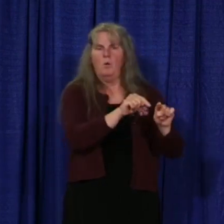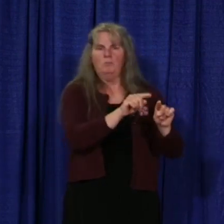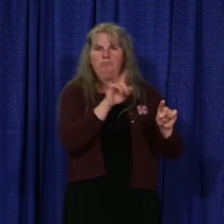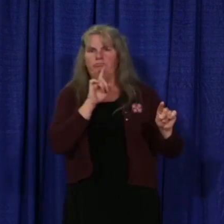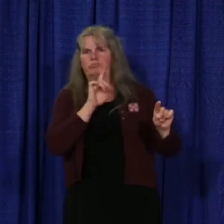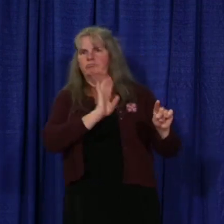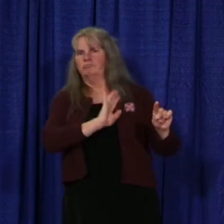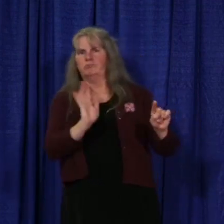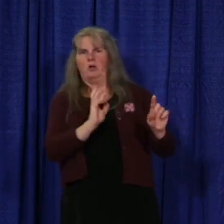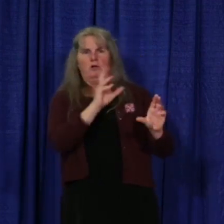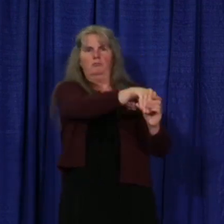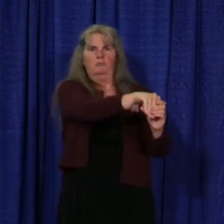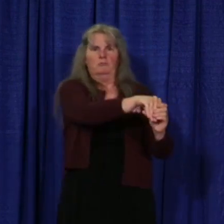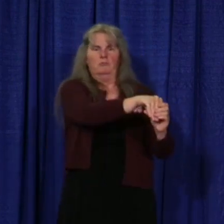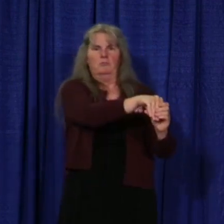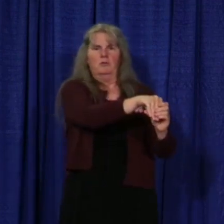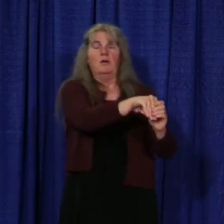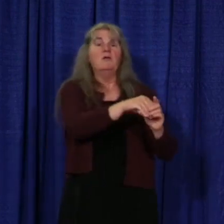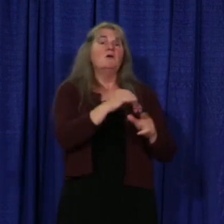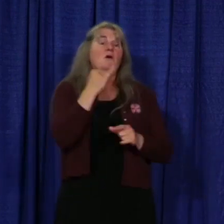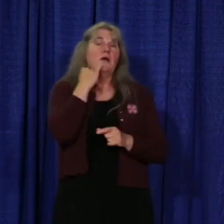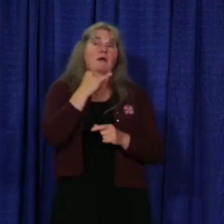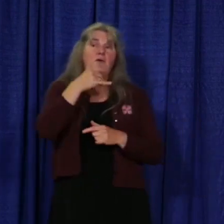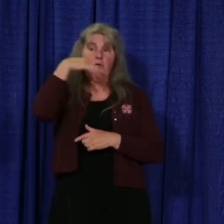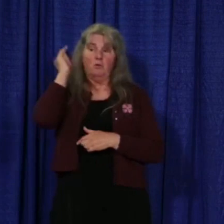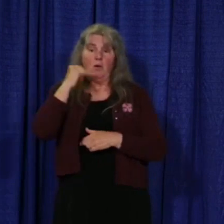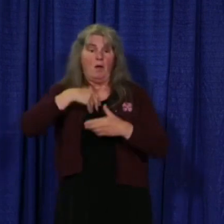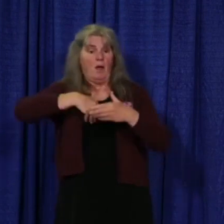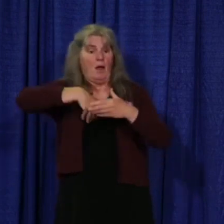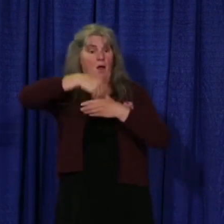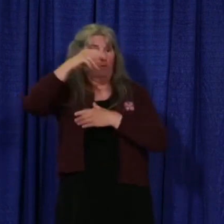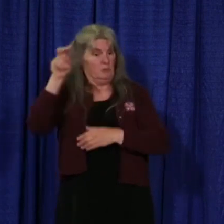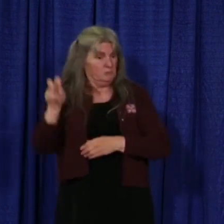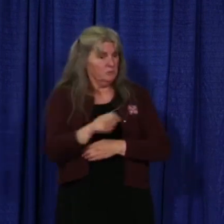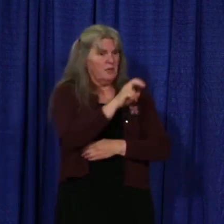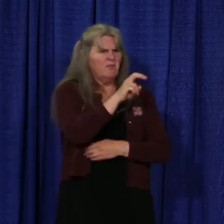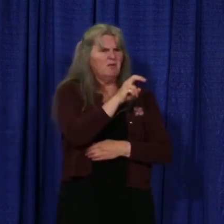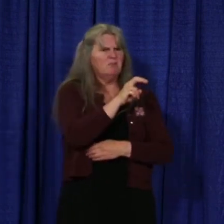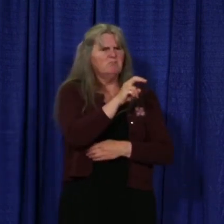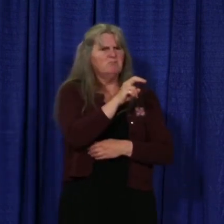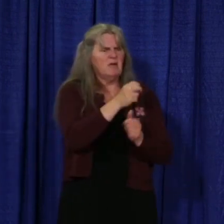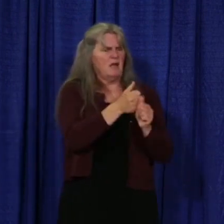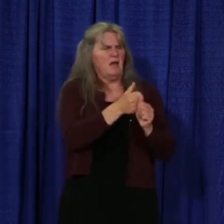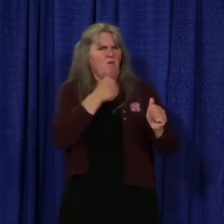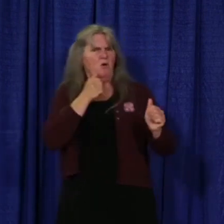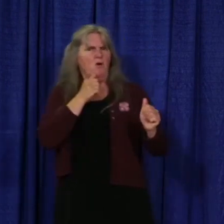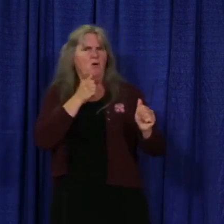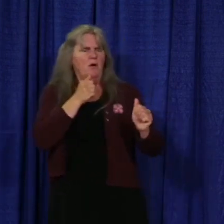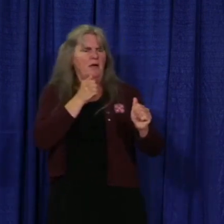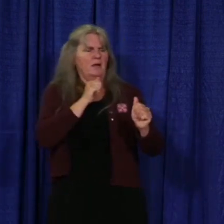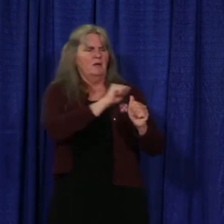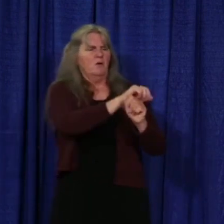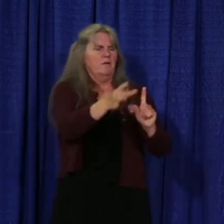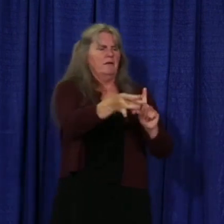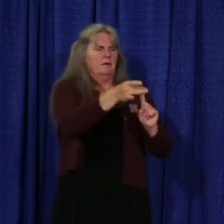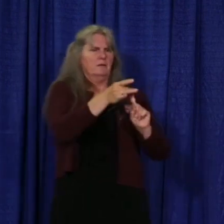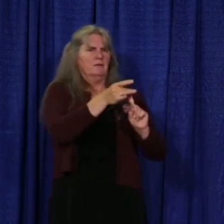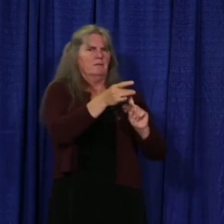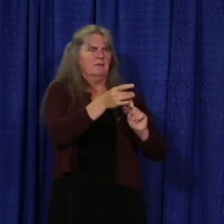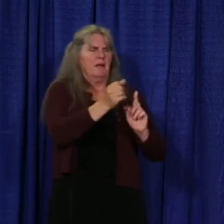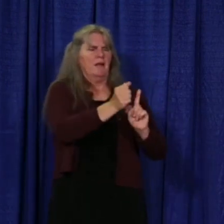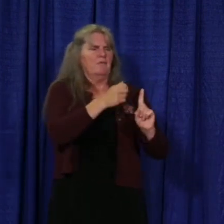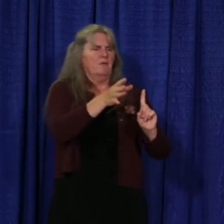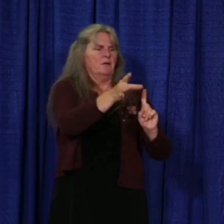when you travel out is to obviously try to avoid exposure and try to avoid bringing COVID back